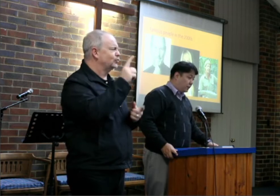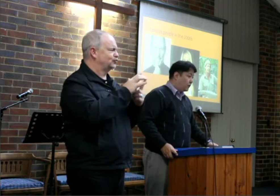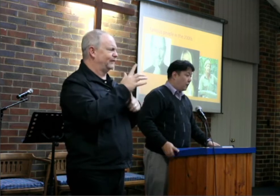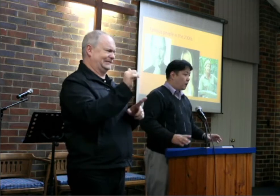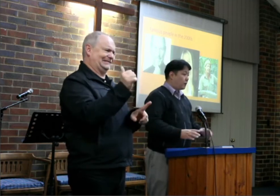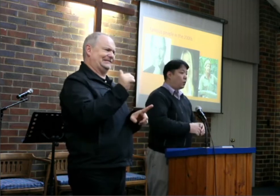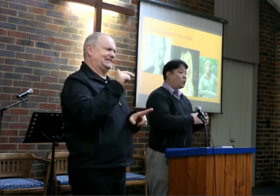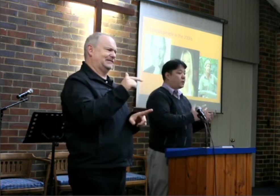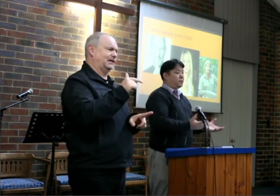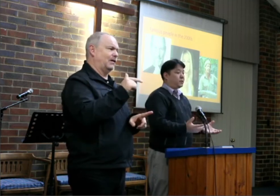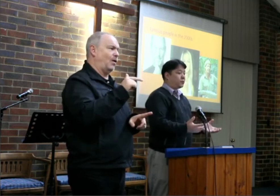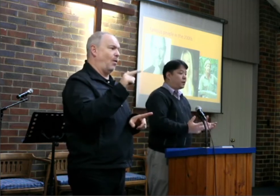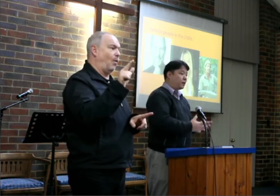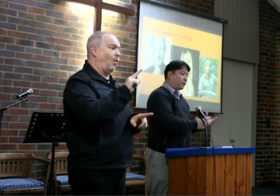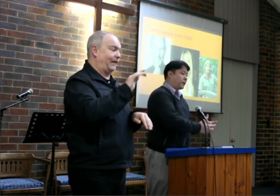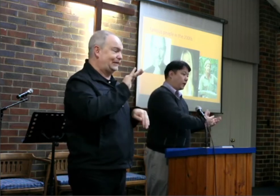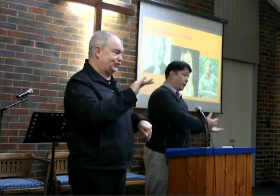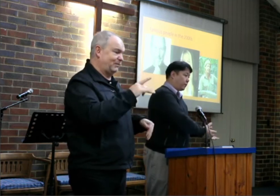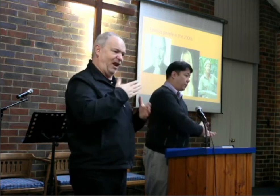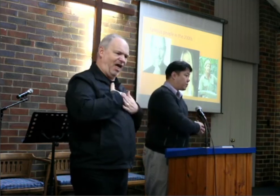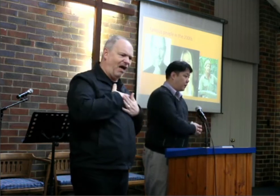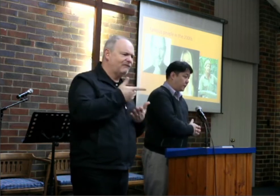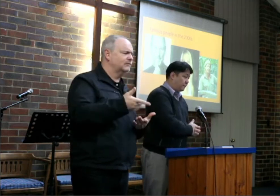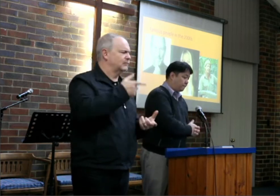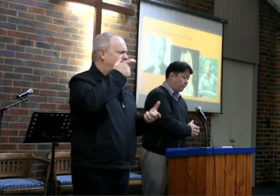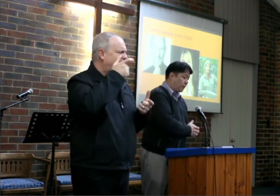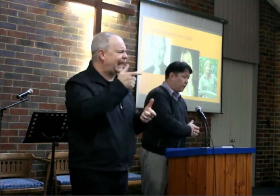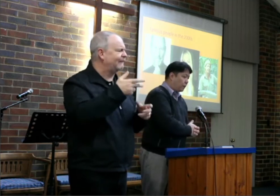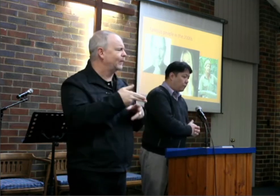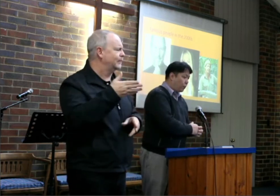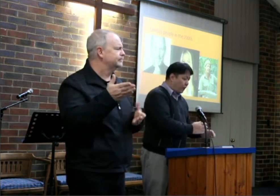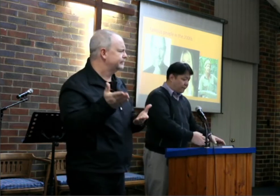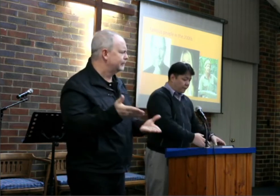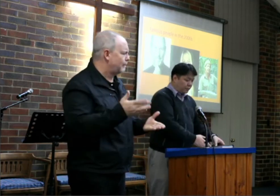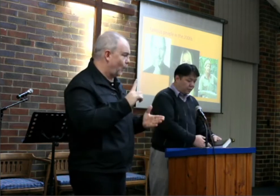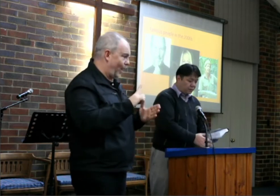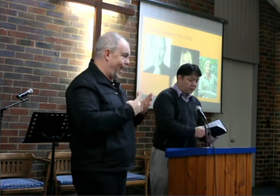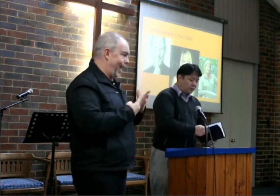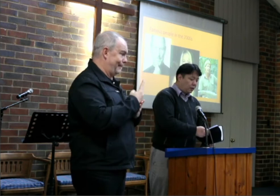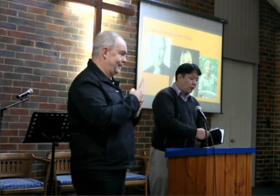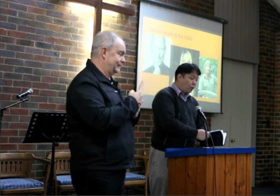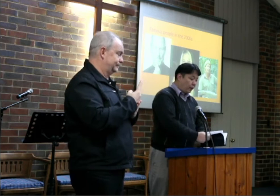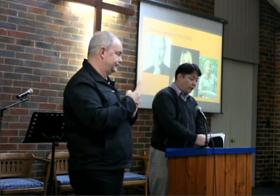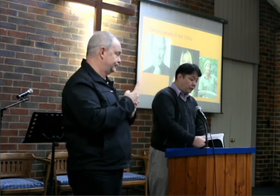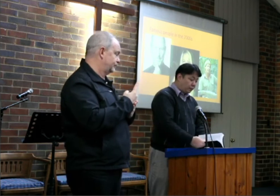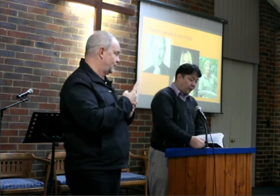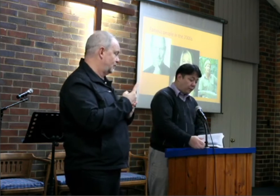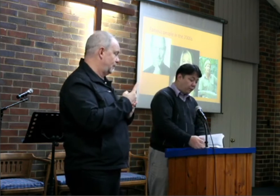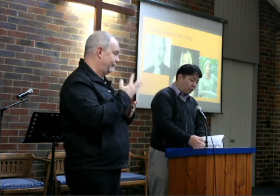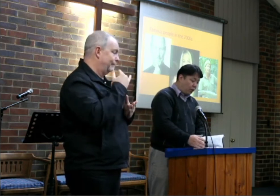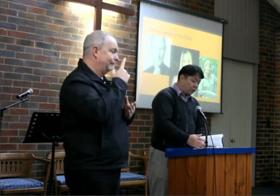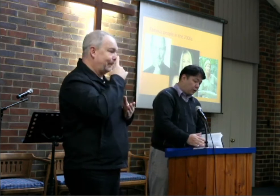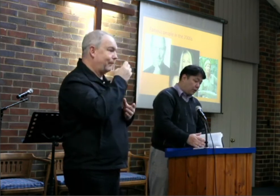did, all the Egyptians really loved and cared for the Israelites. But what happened when